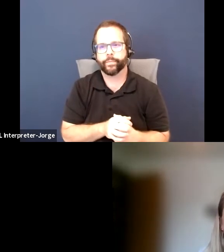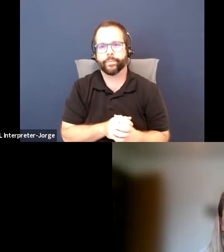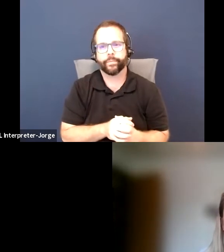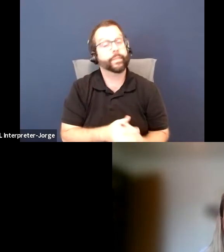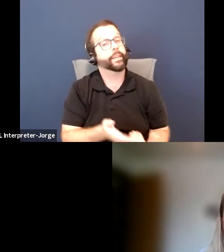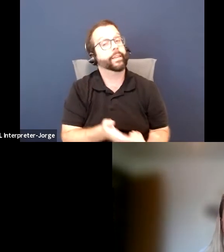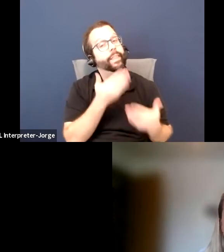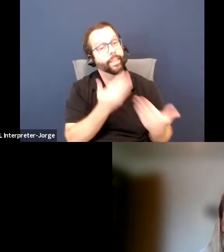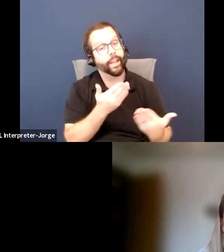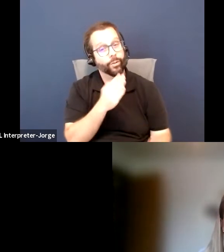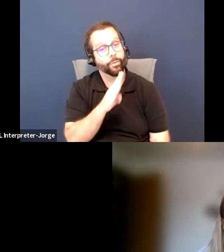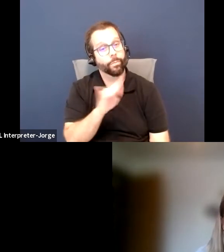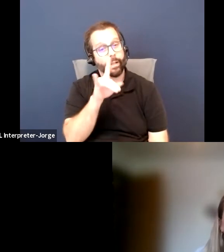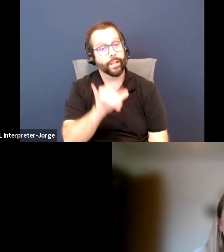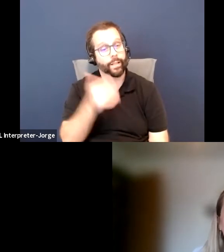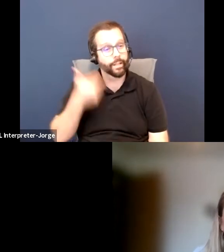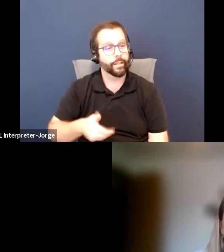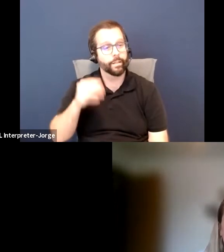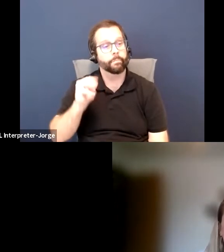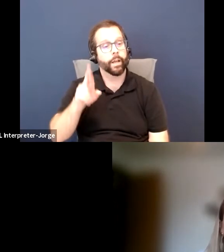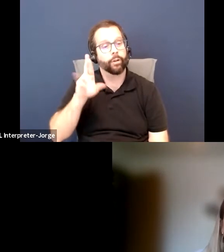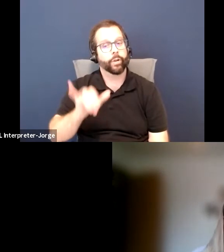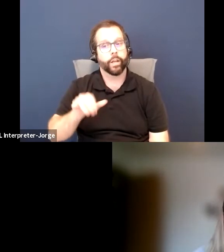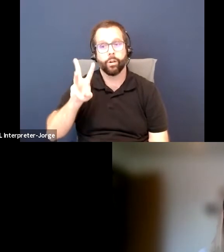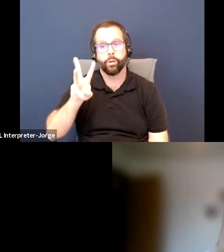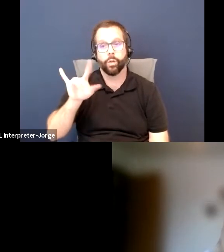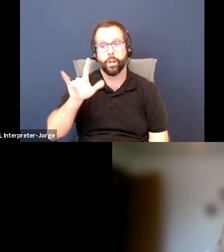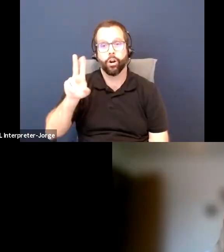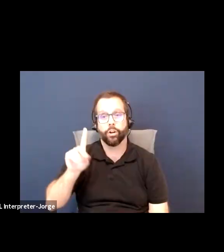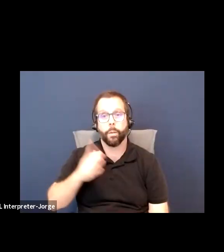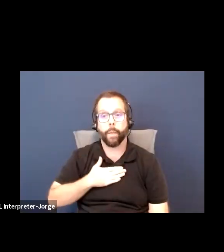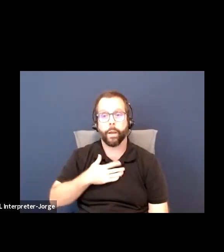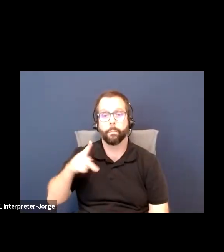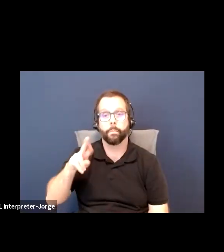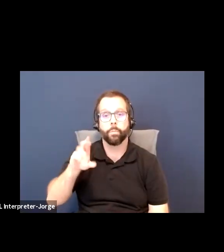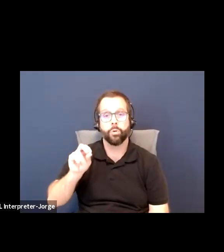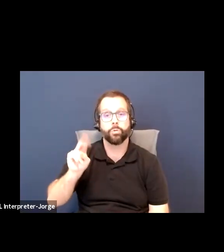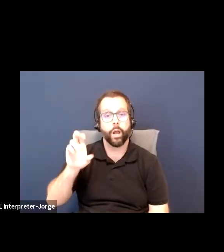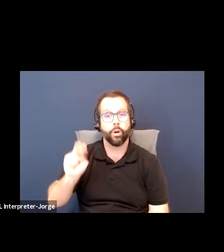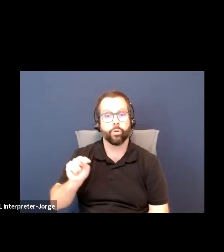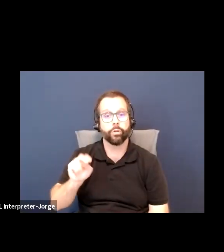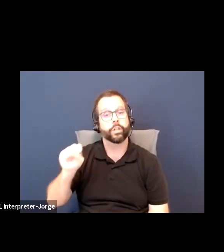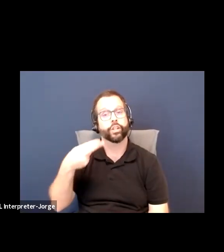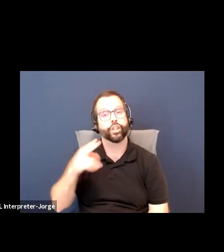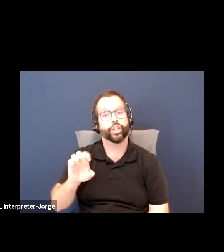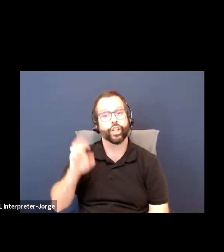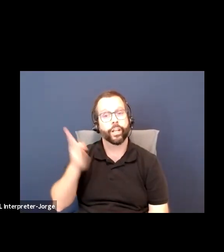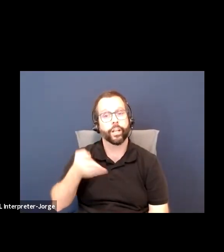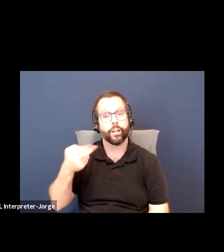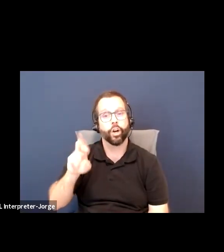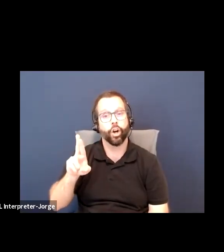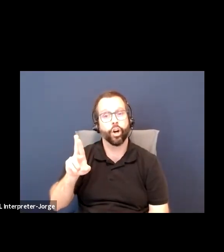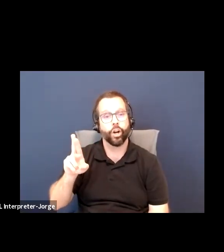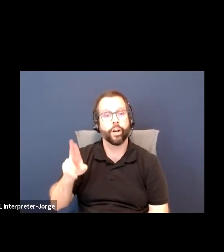thank you, Billy. This is Mary Willard. My preferred pronouns are she, her, hers, and I am thrilled to